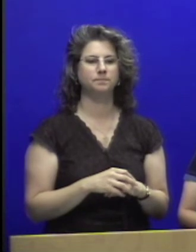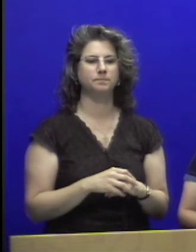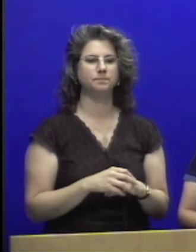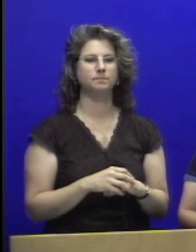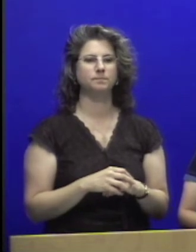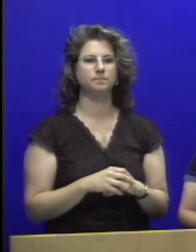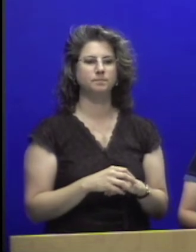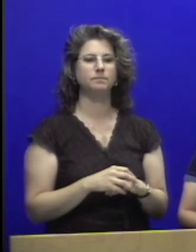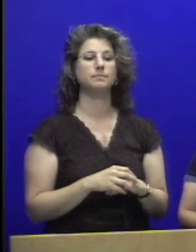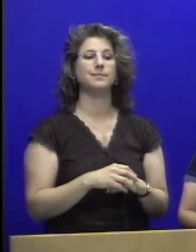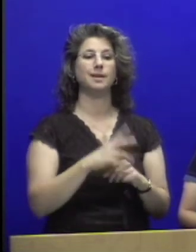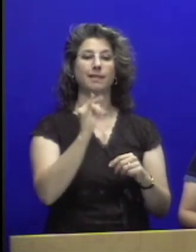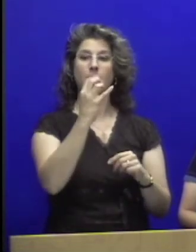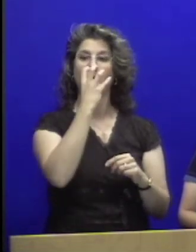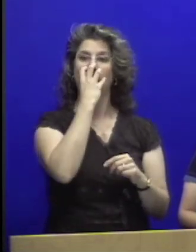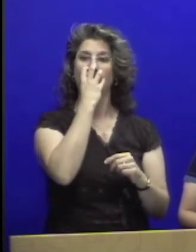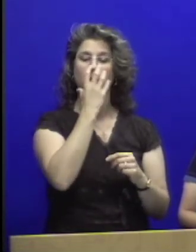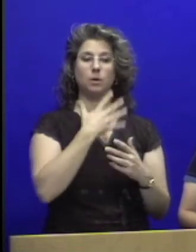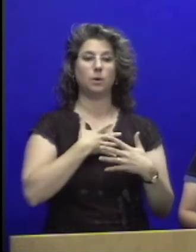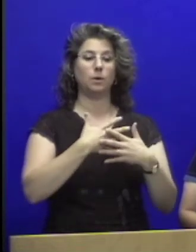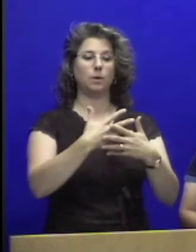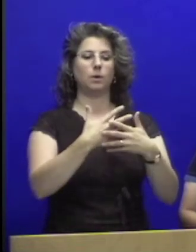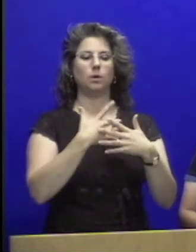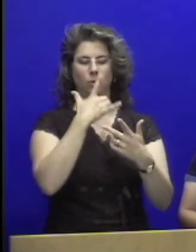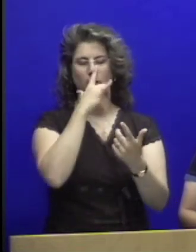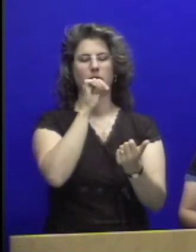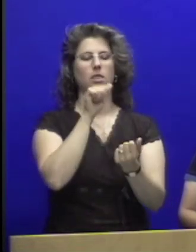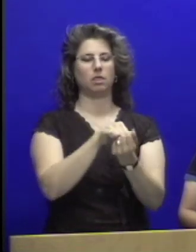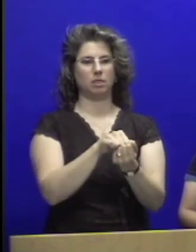Then they'll put you to sleep.